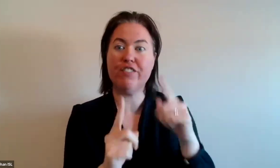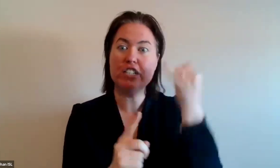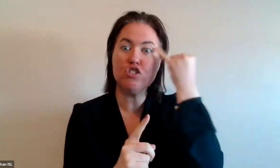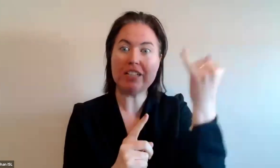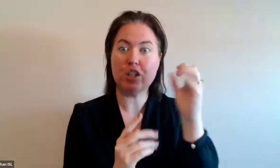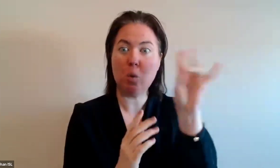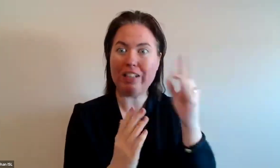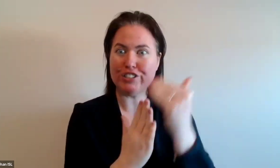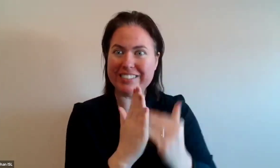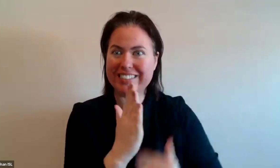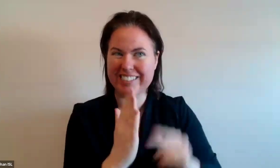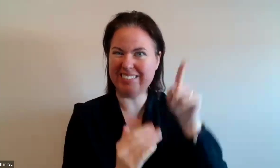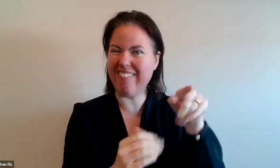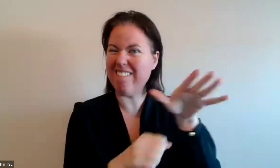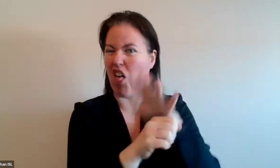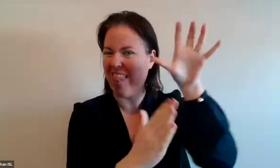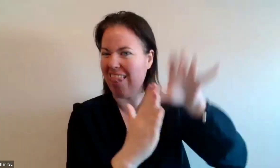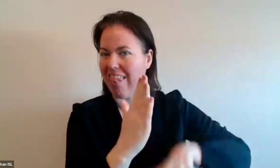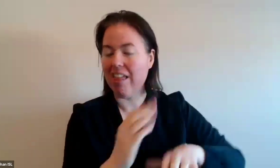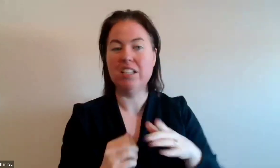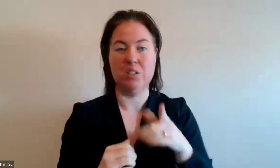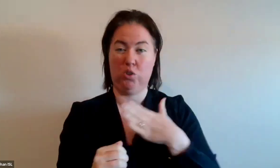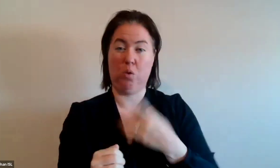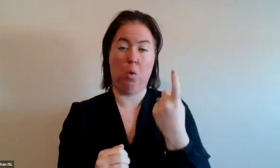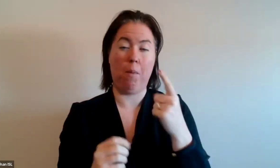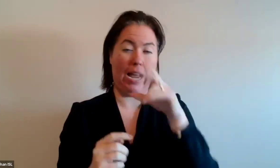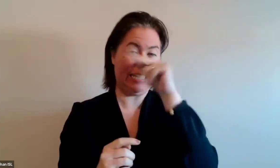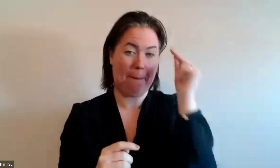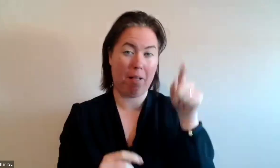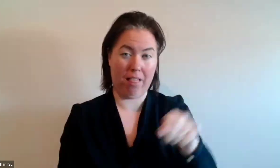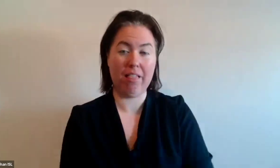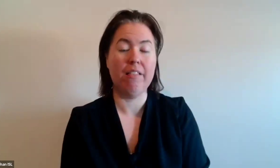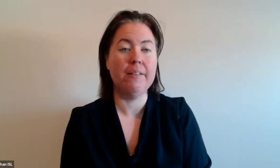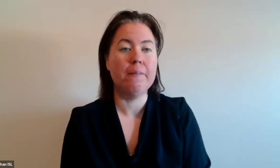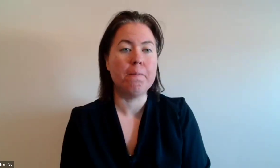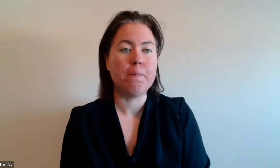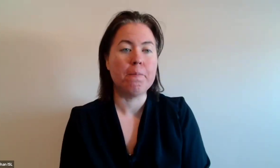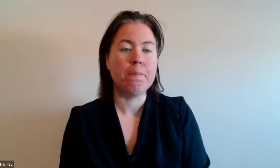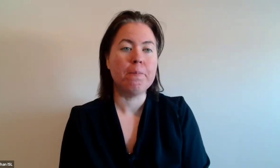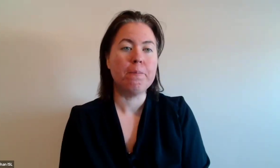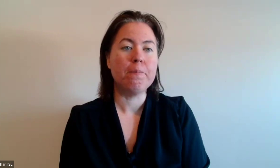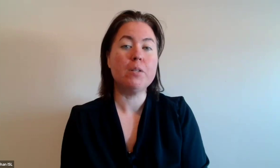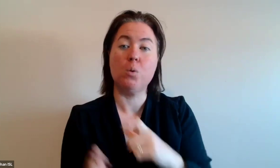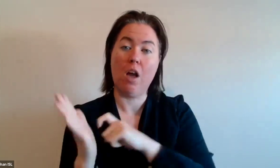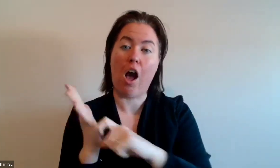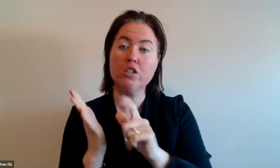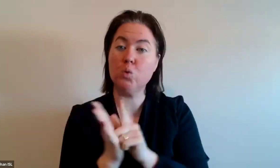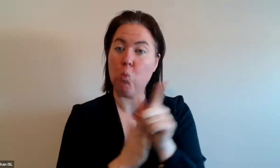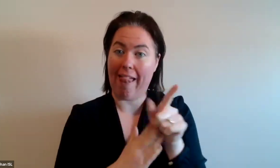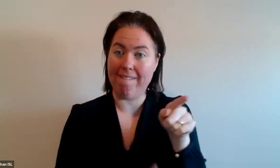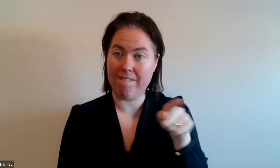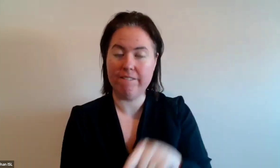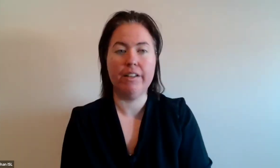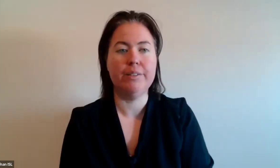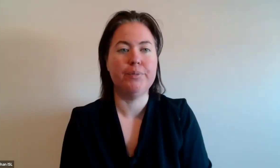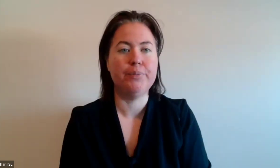everything else we have in there. So I will just do this one more article just as an example. And